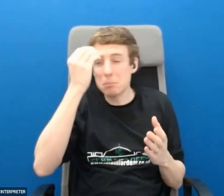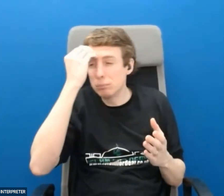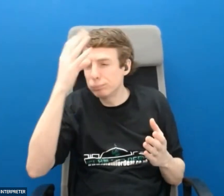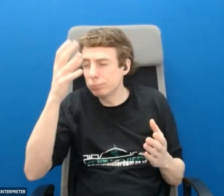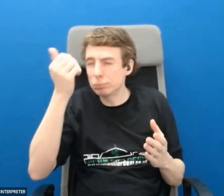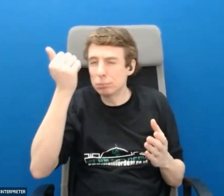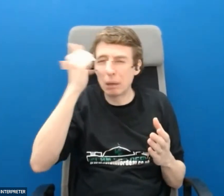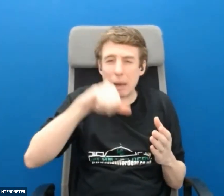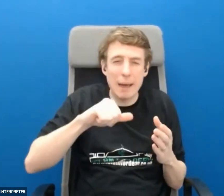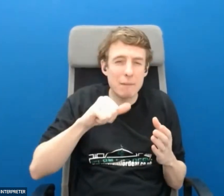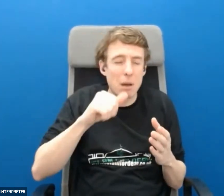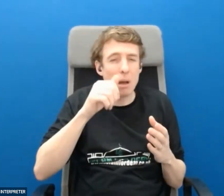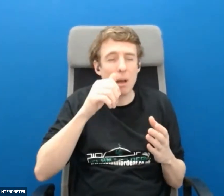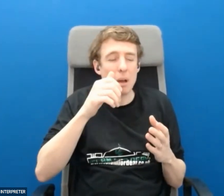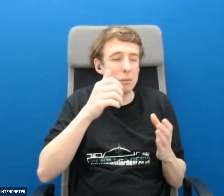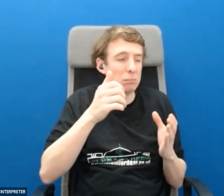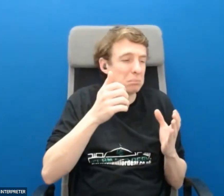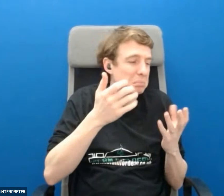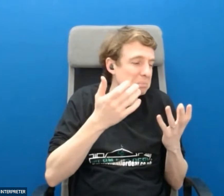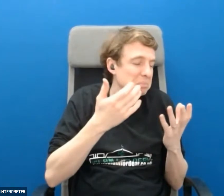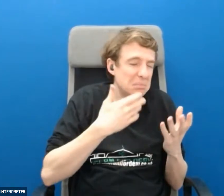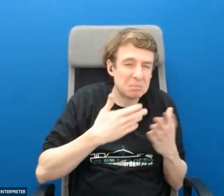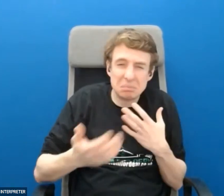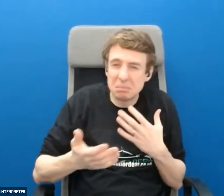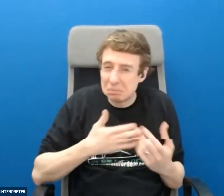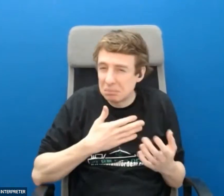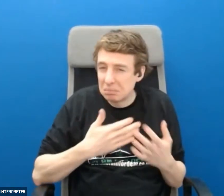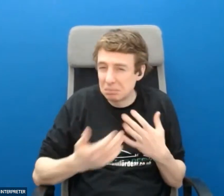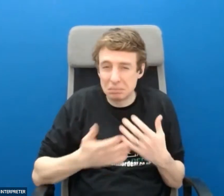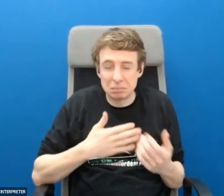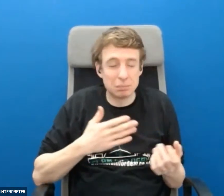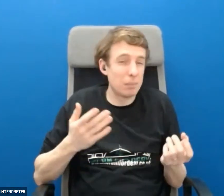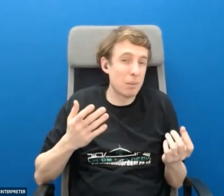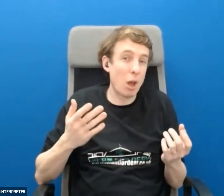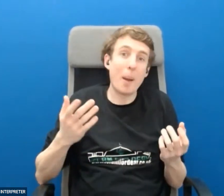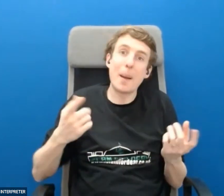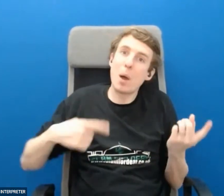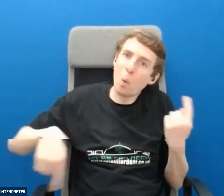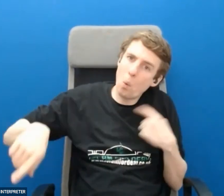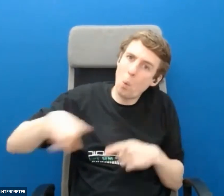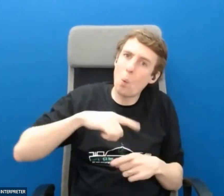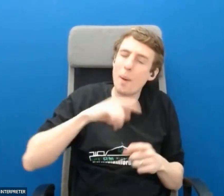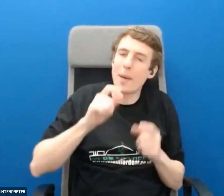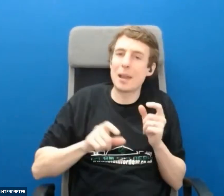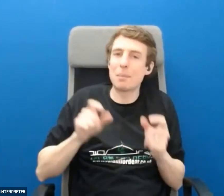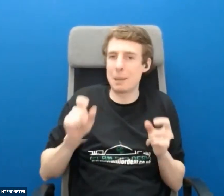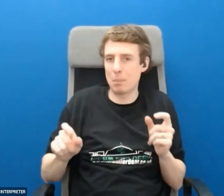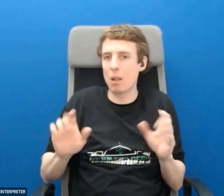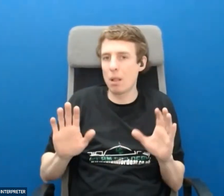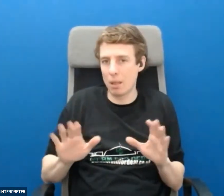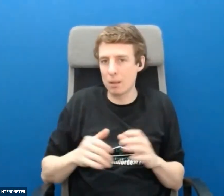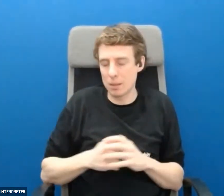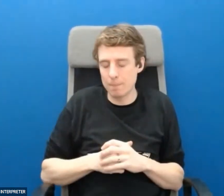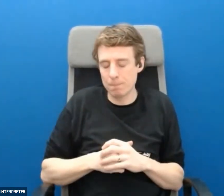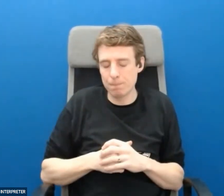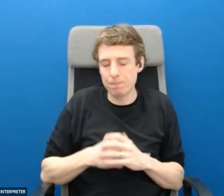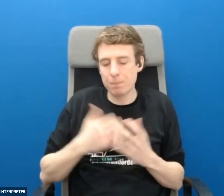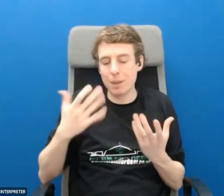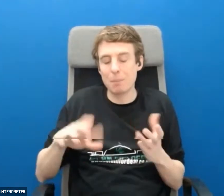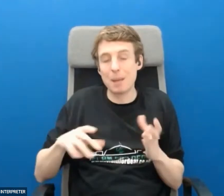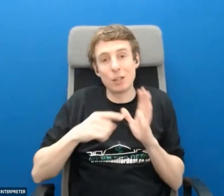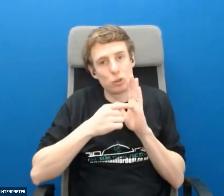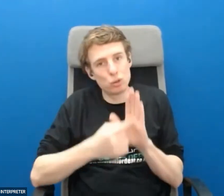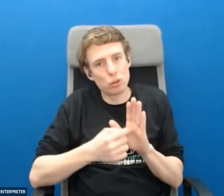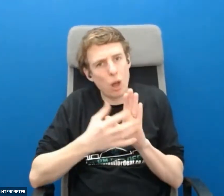of non-expertise. So, O people, in its most general sense, an example has been presented to you, so listen to